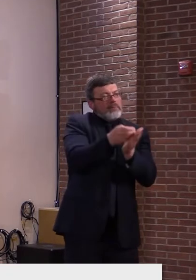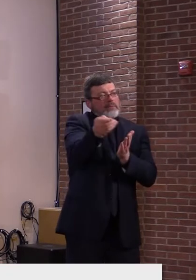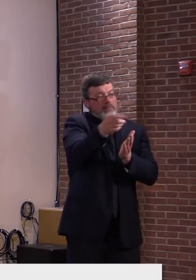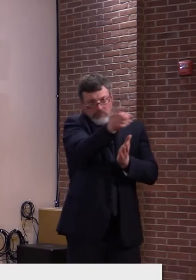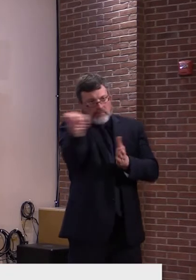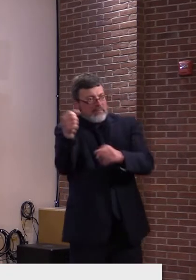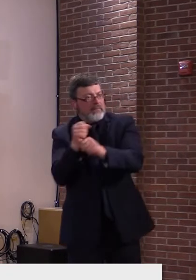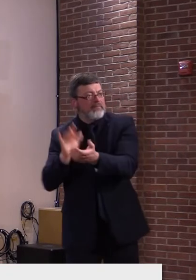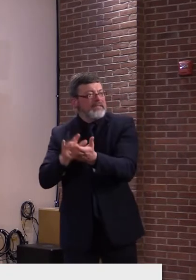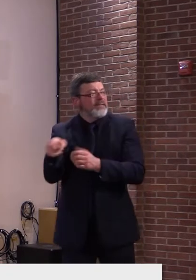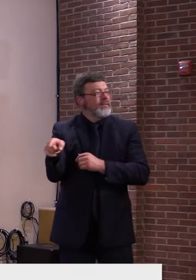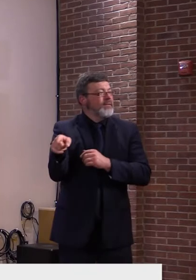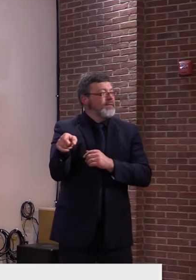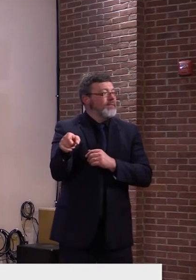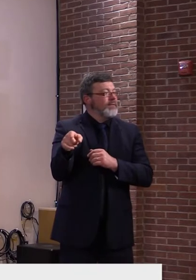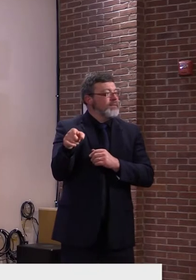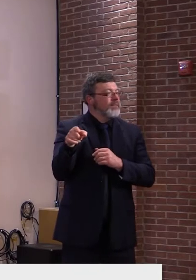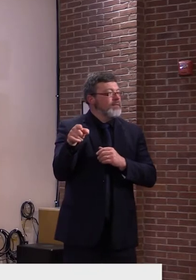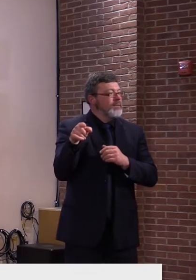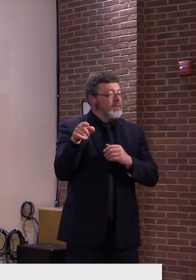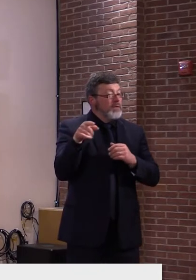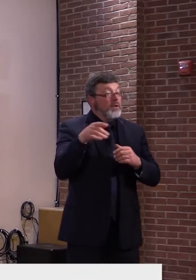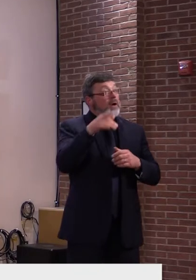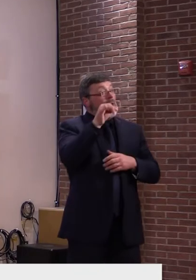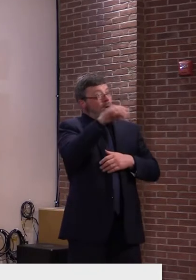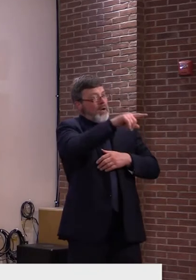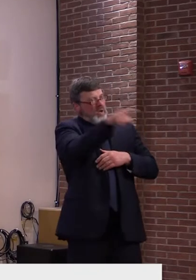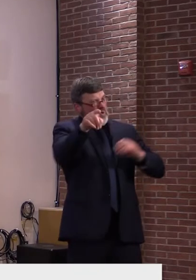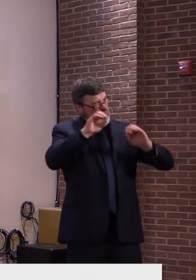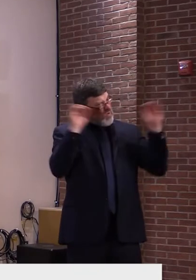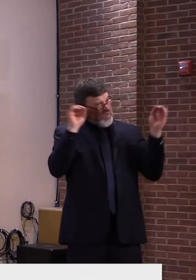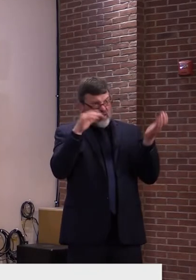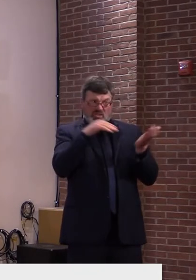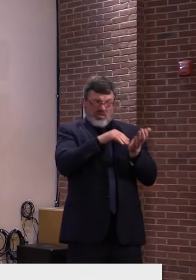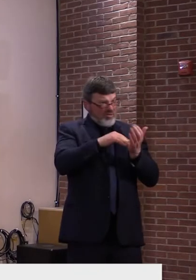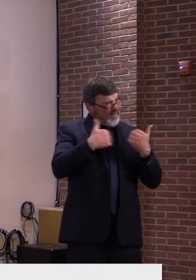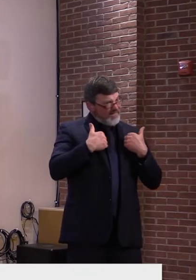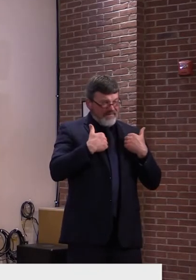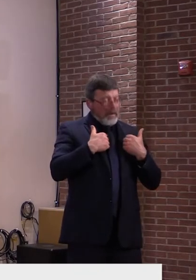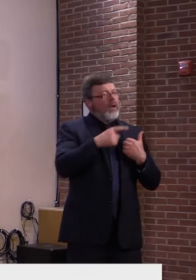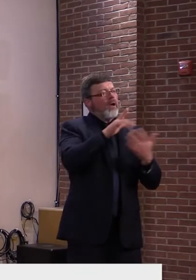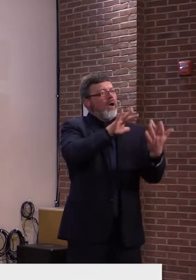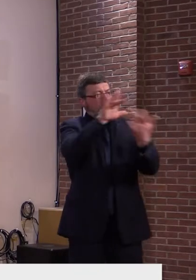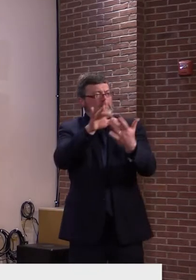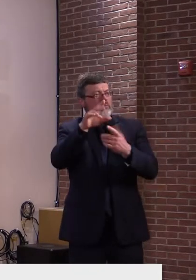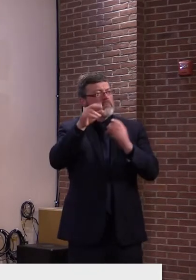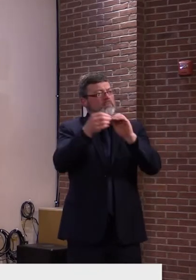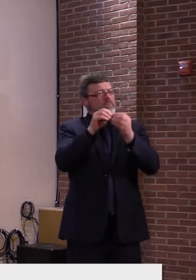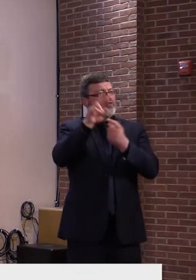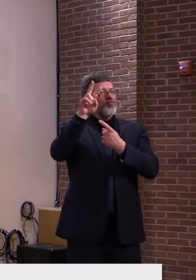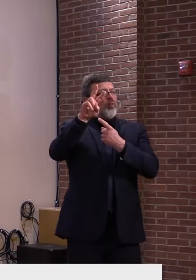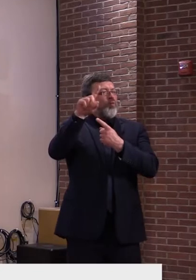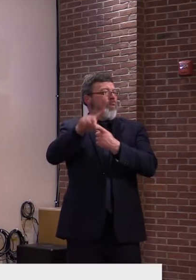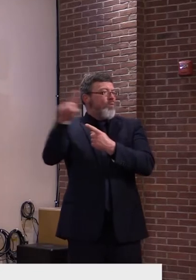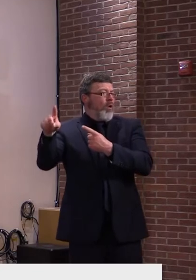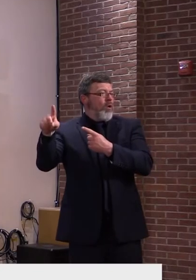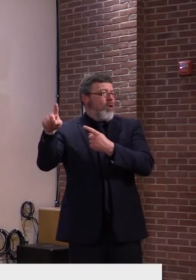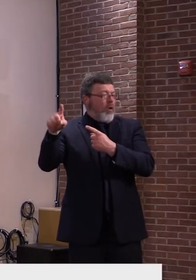get you connected with either a free clinic, a federally qualified health center, or an urgent care setting.